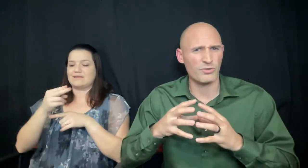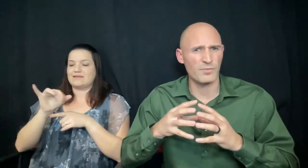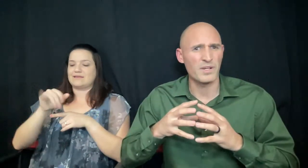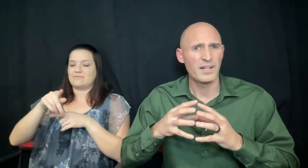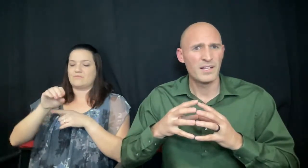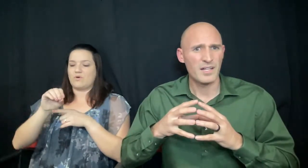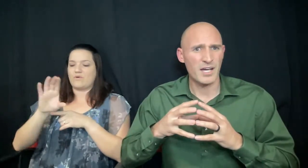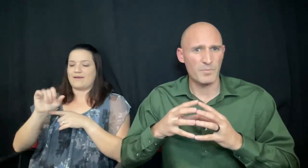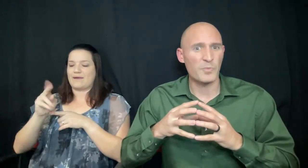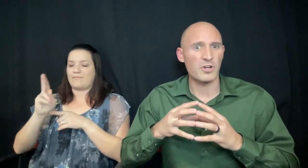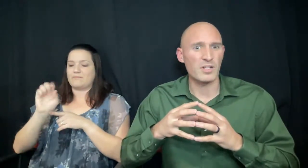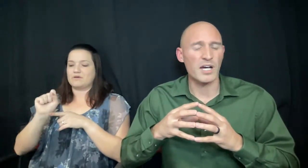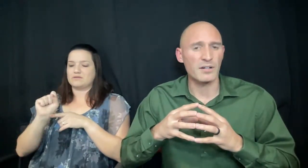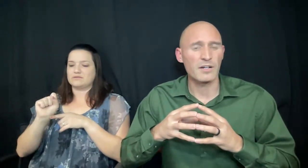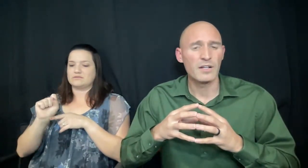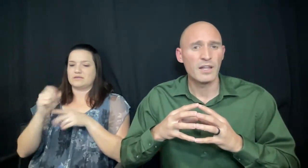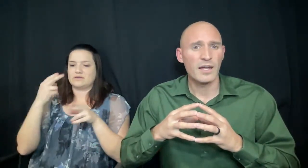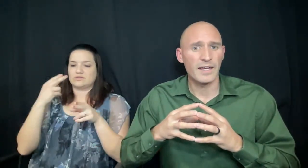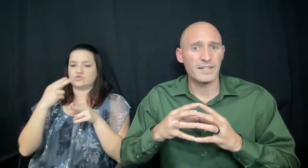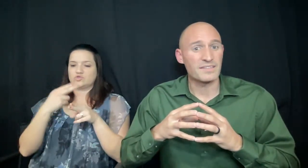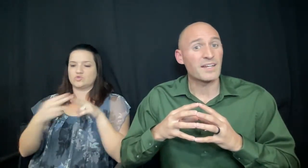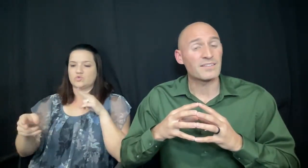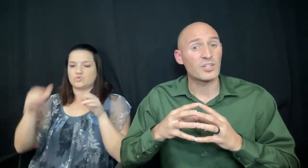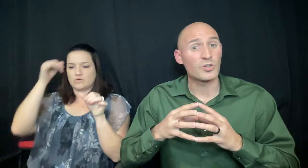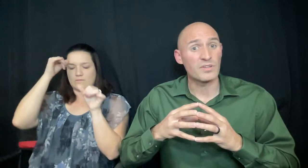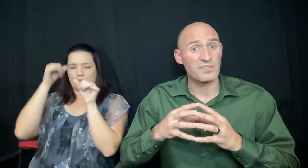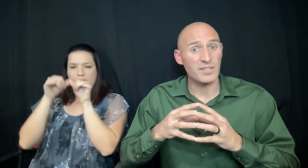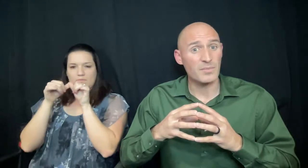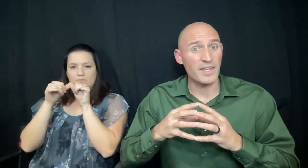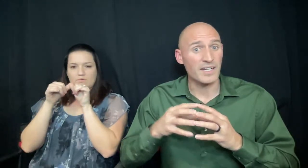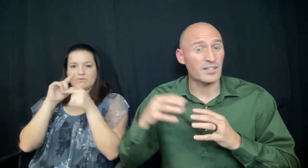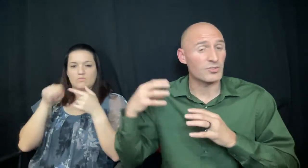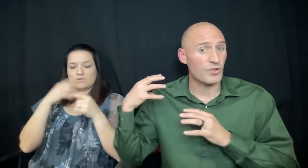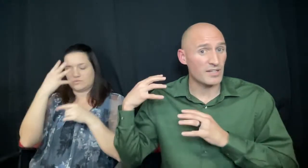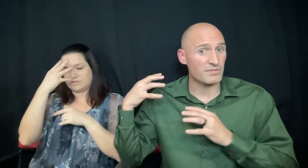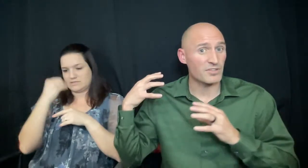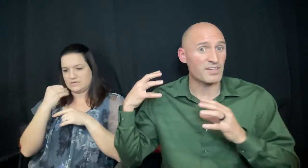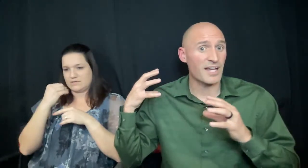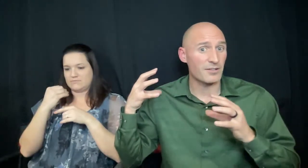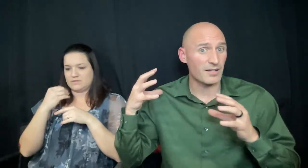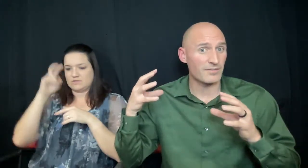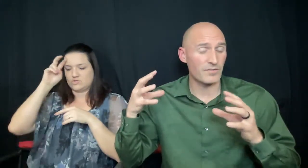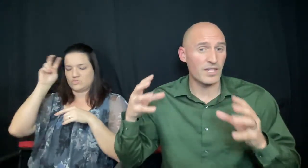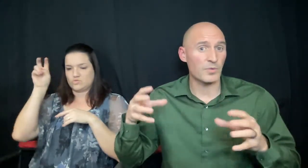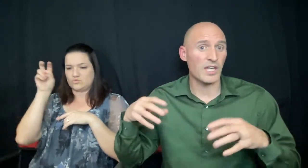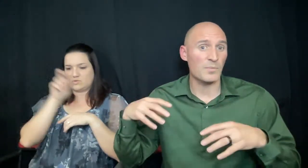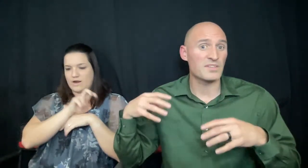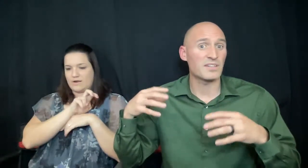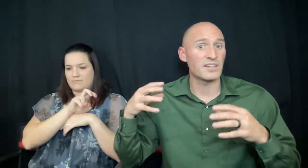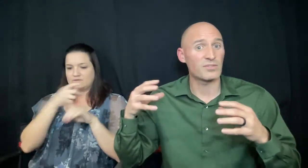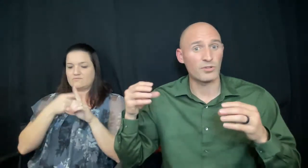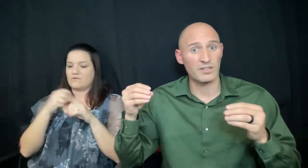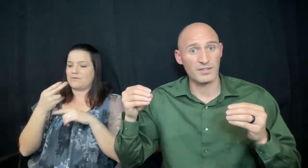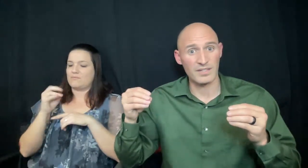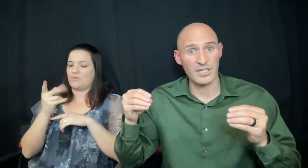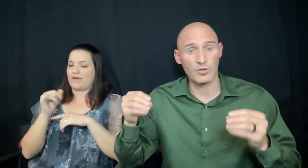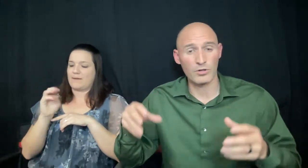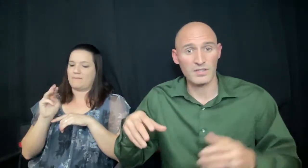short-term memory locker. And it's not until you go to sleep that it transfers out of the hippocampus and gets stored into the